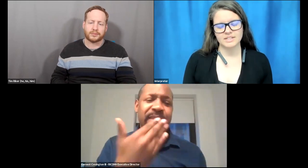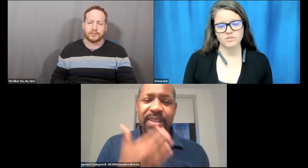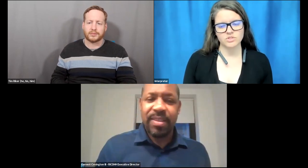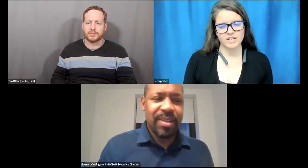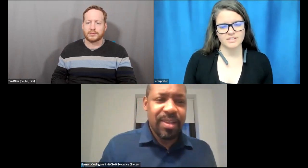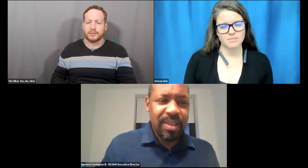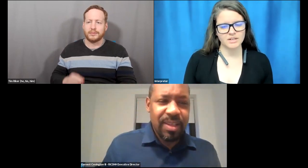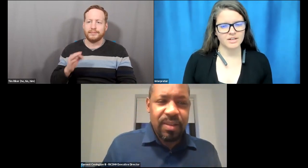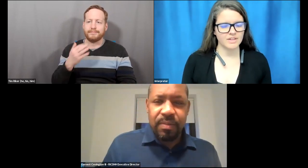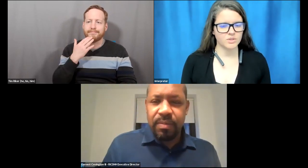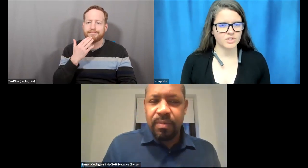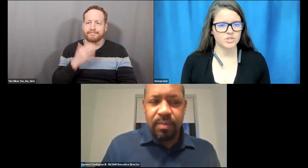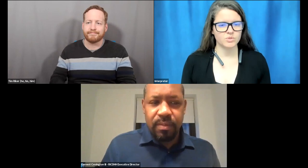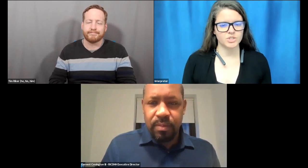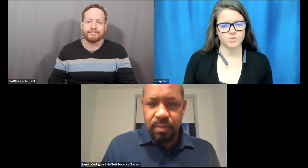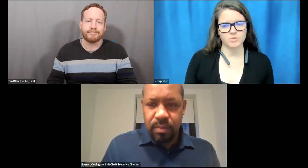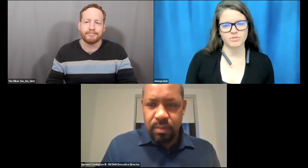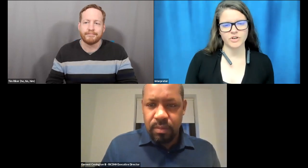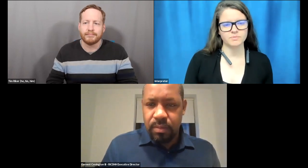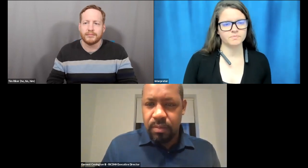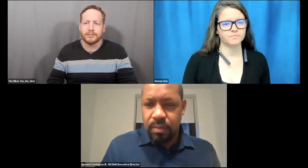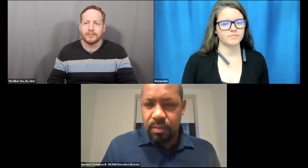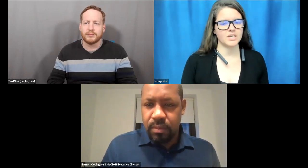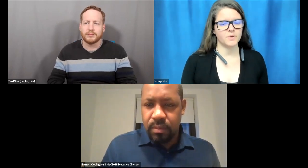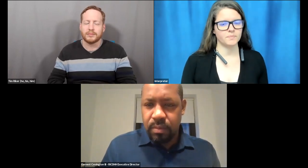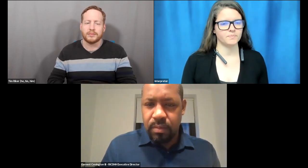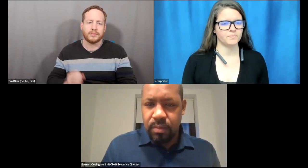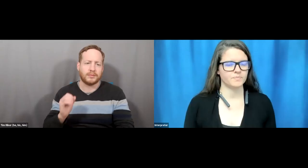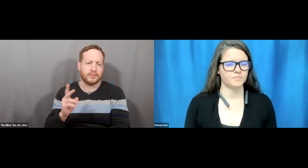get Shane's email, and then you can choose which you would prefer. Thank you.